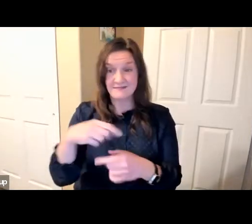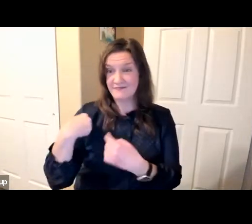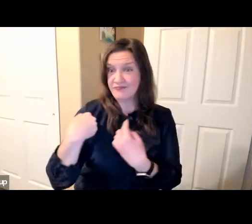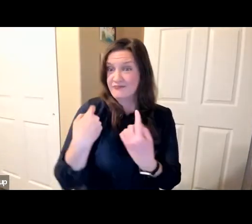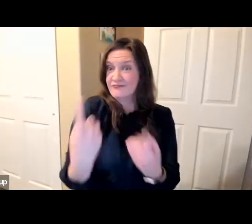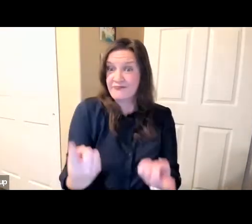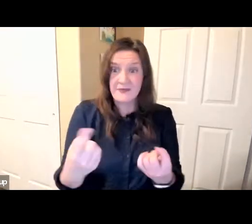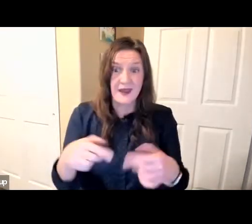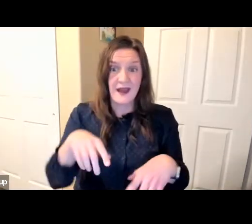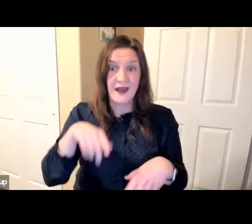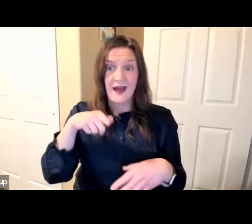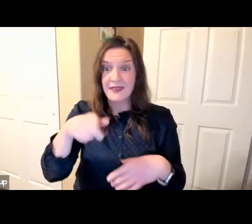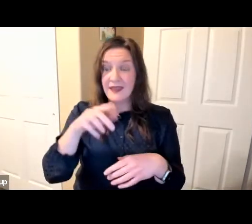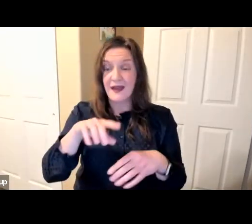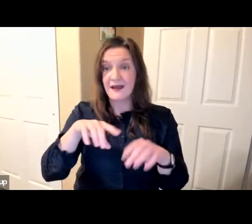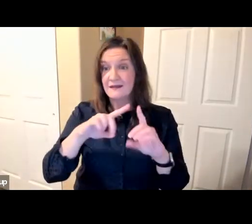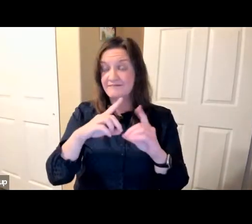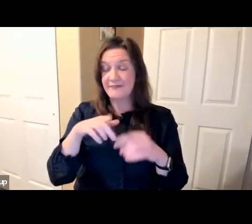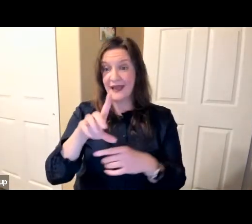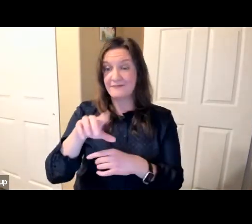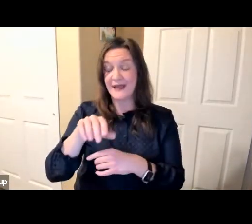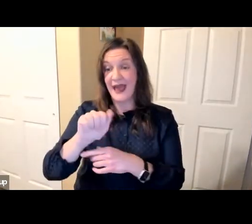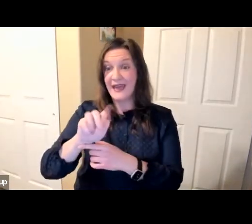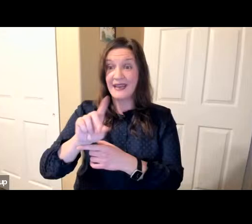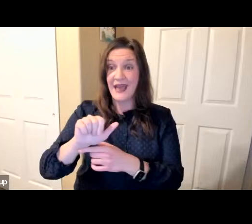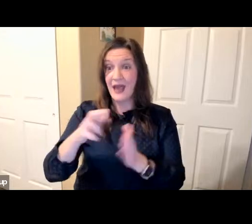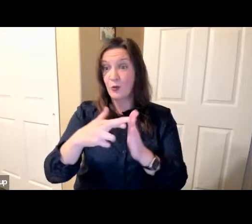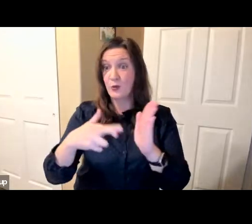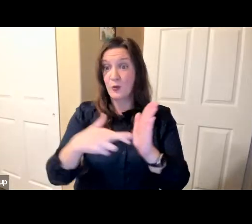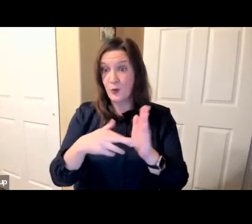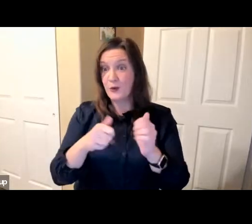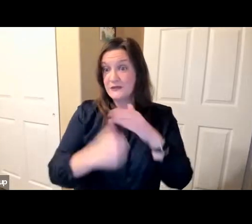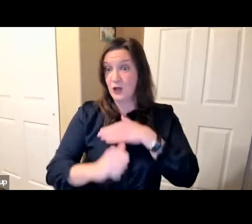rules. The Americans with Disabilities Act